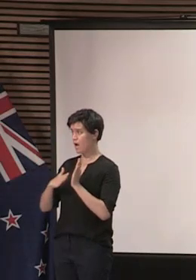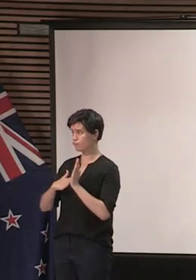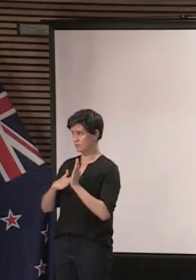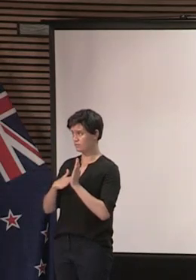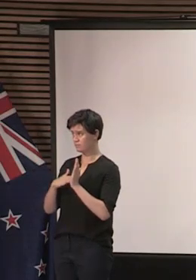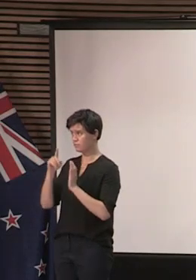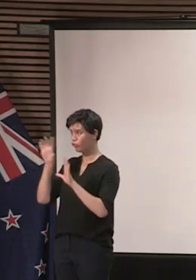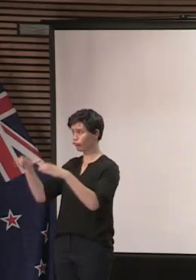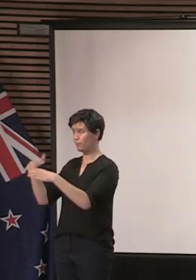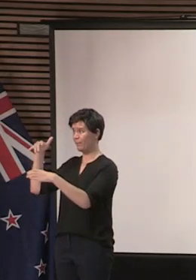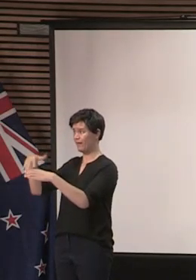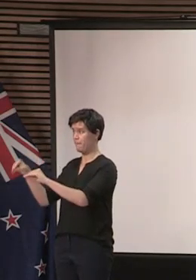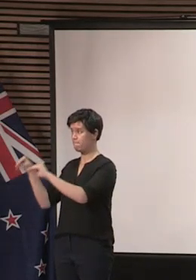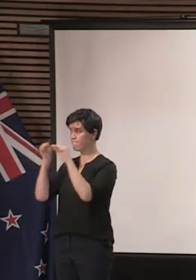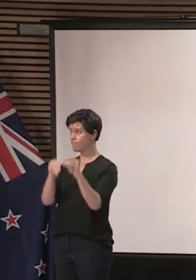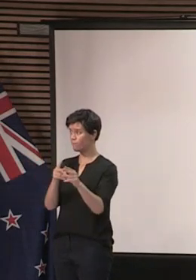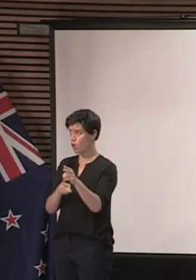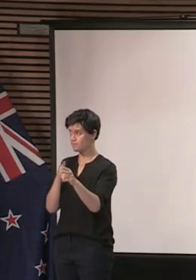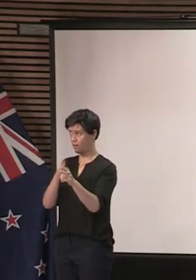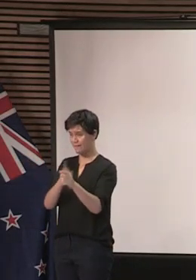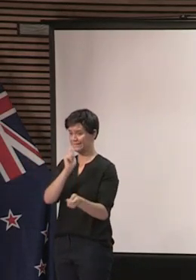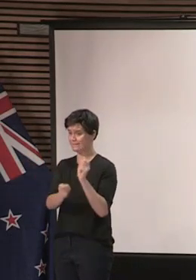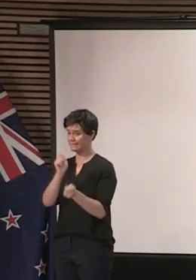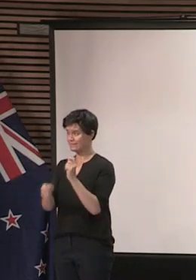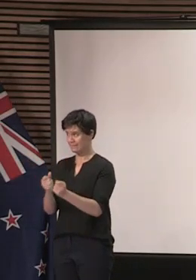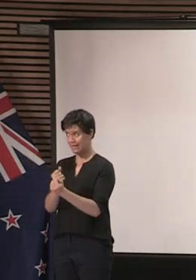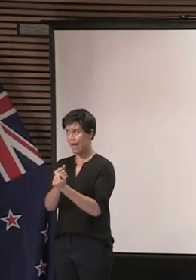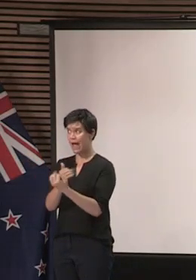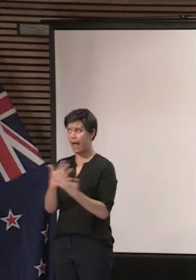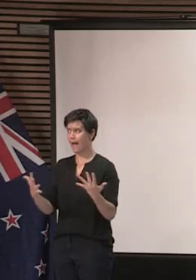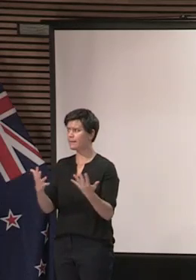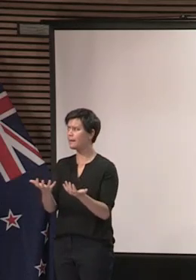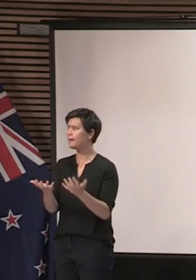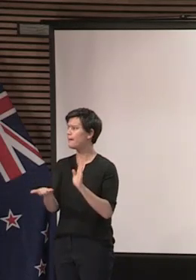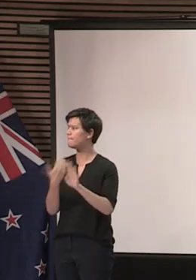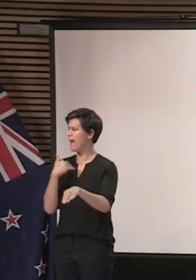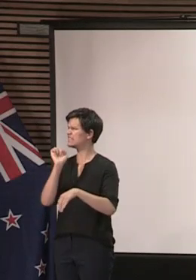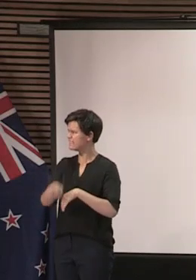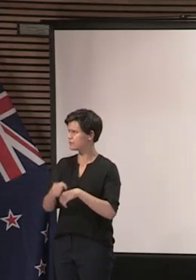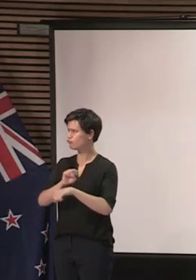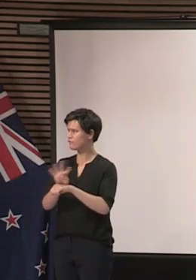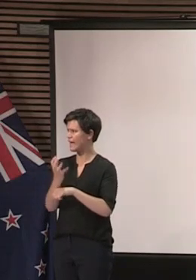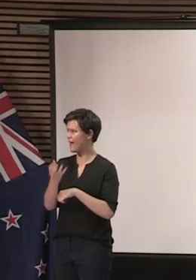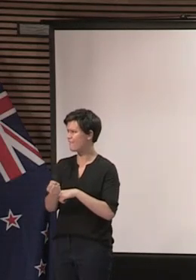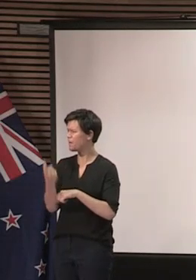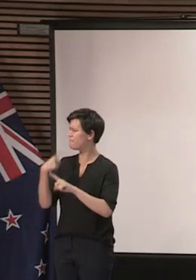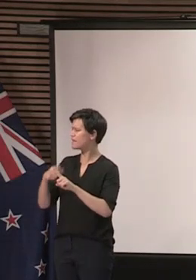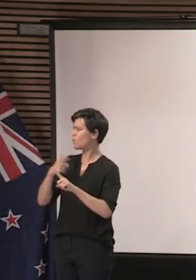tested positive? And how many staff have also tested positive? And why were they taken to two separate